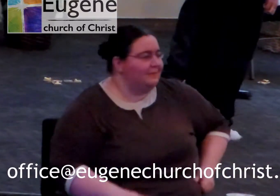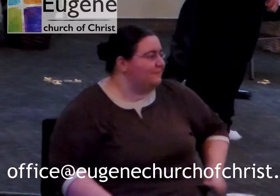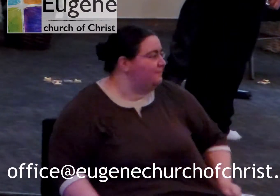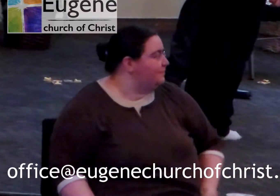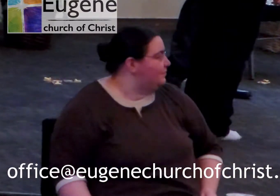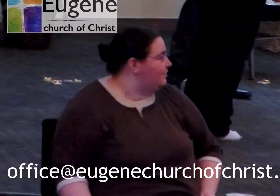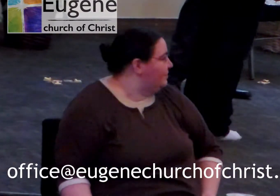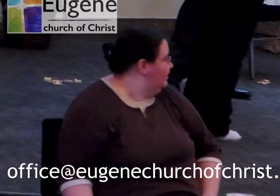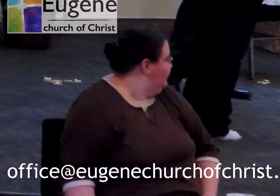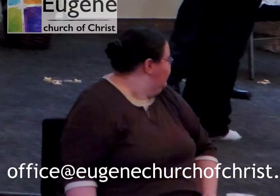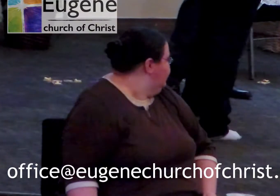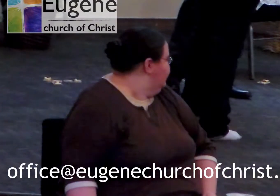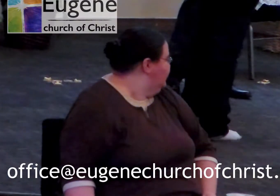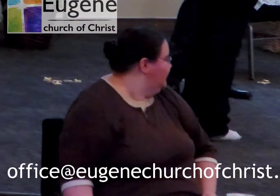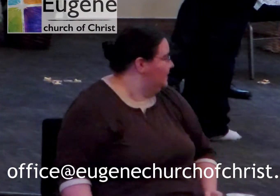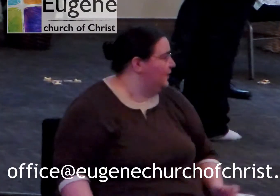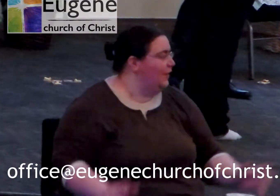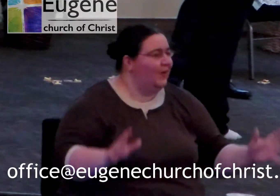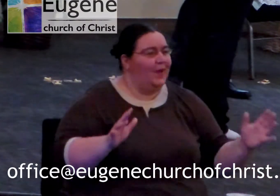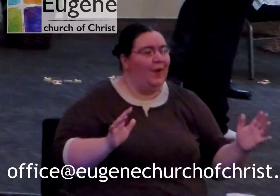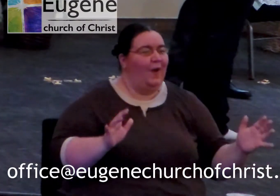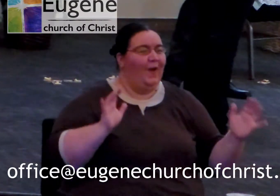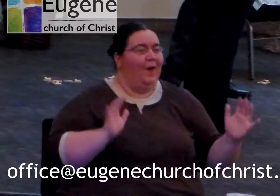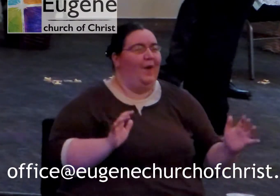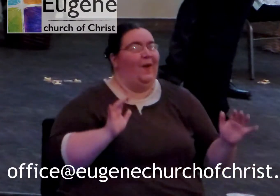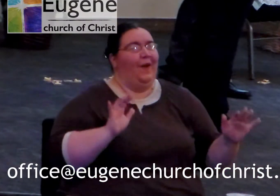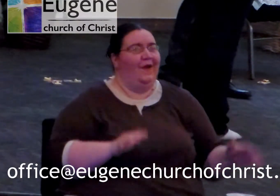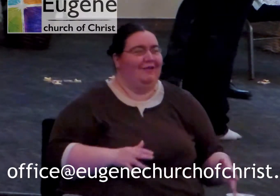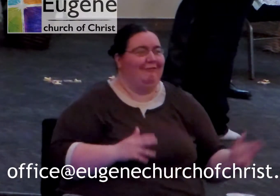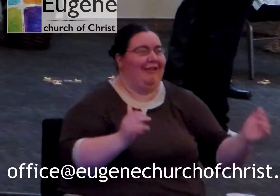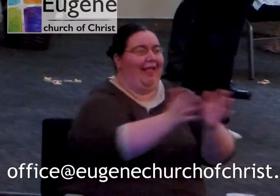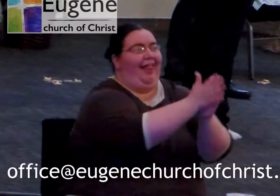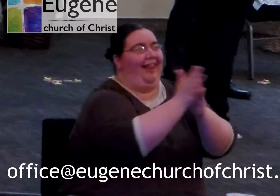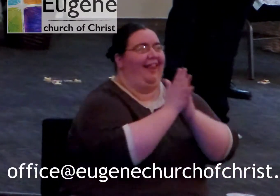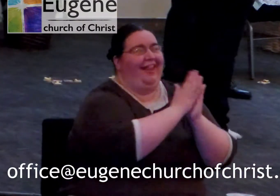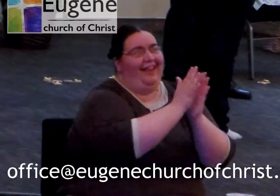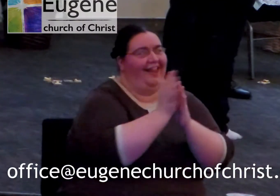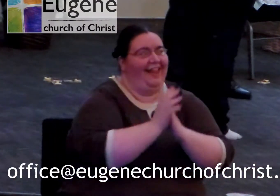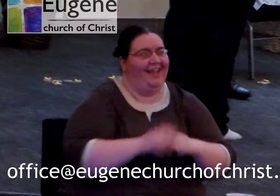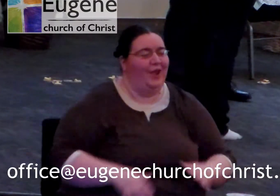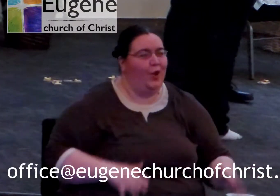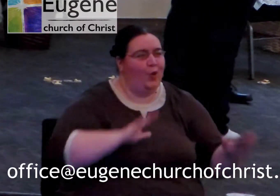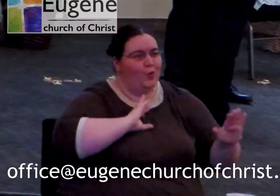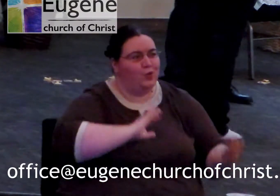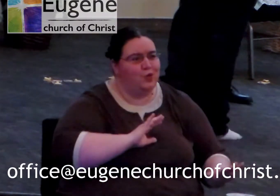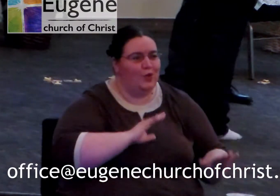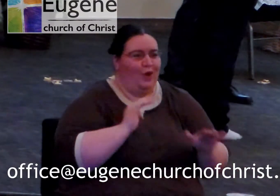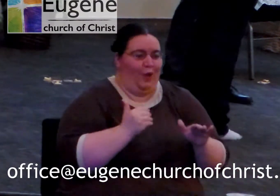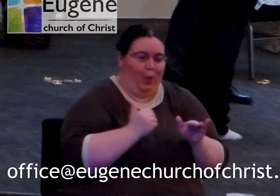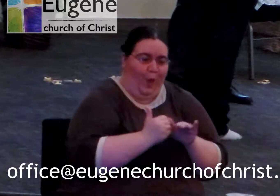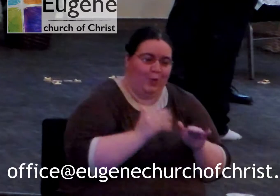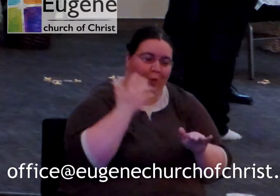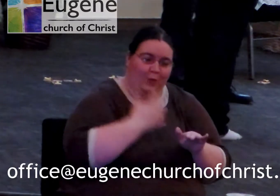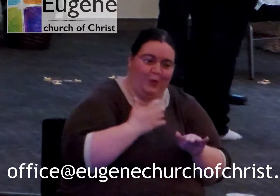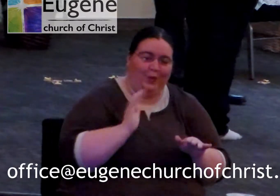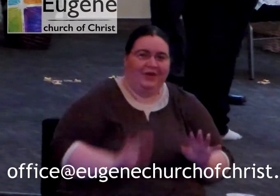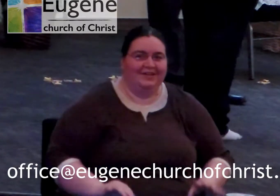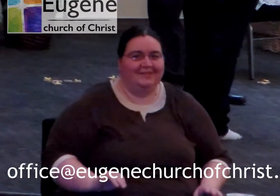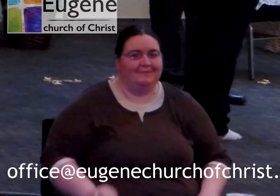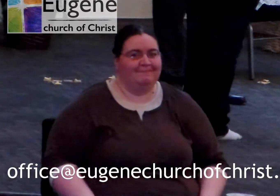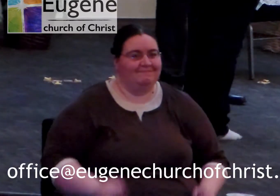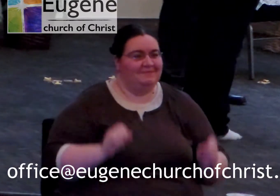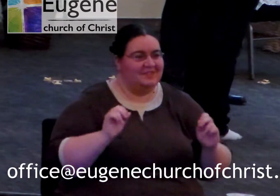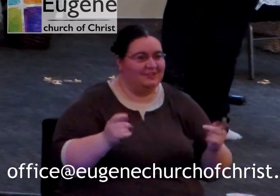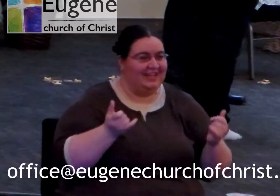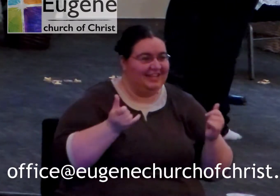Okay. Oh, yeah, that was close. That was real close. All right, so we're going to try this a little bit different because